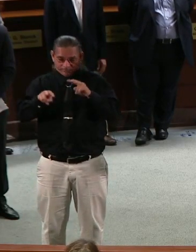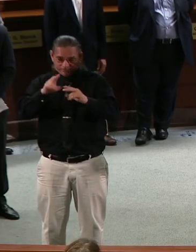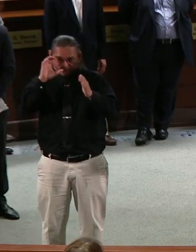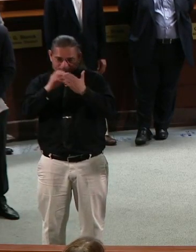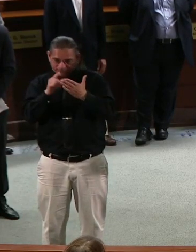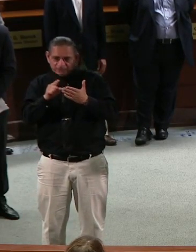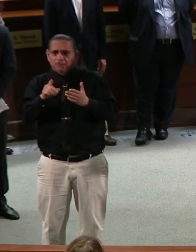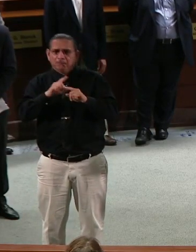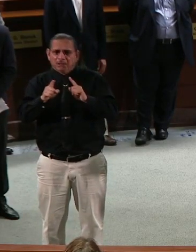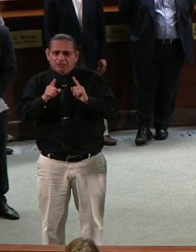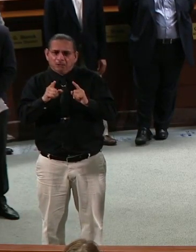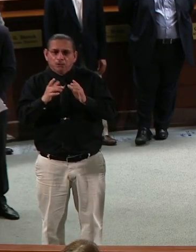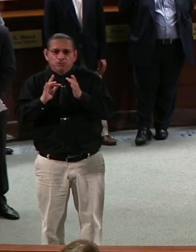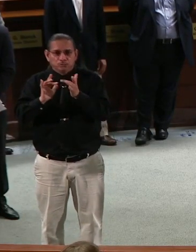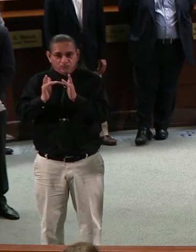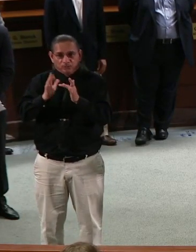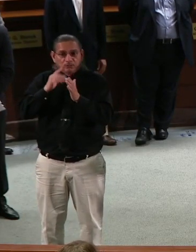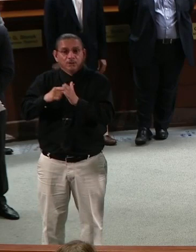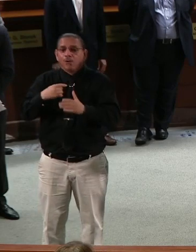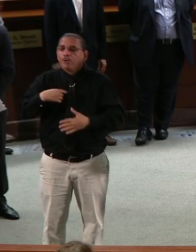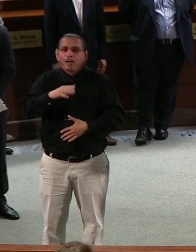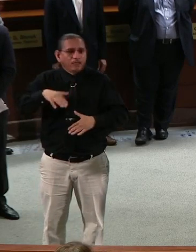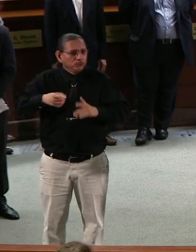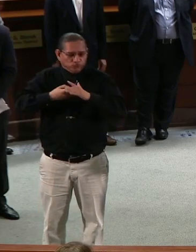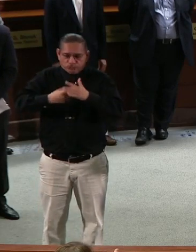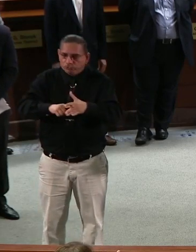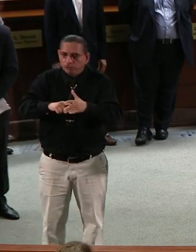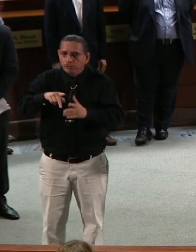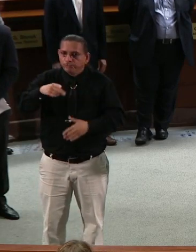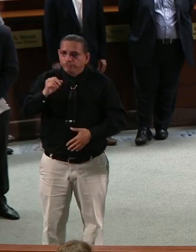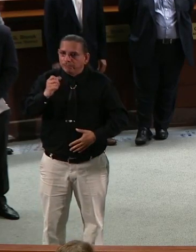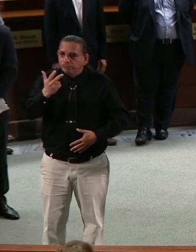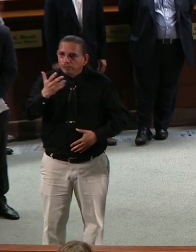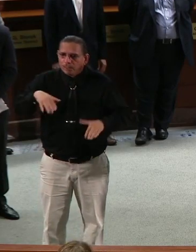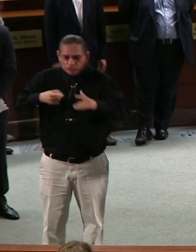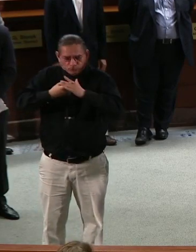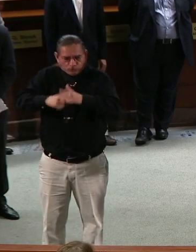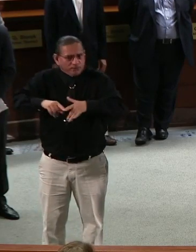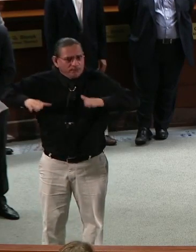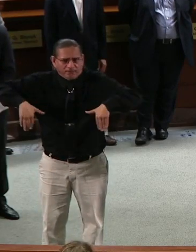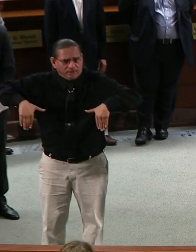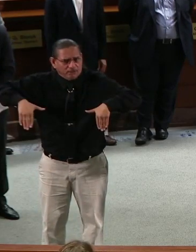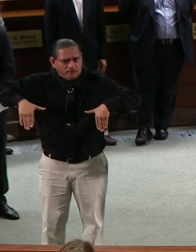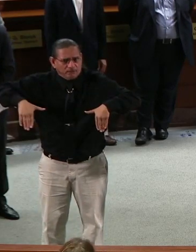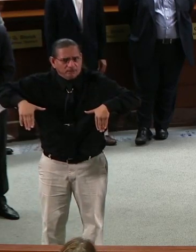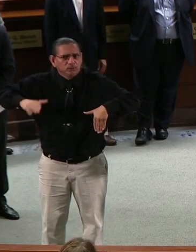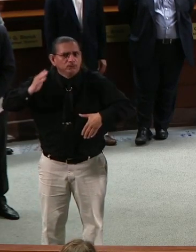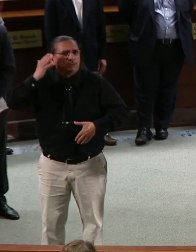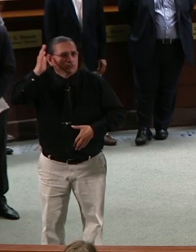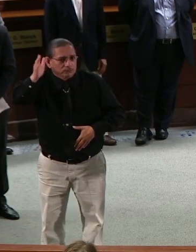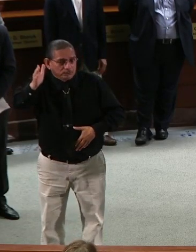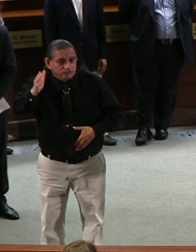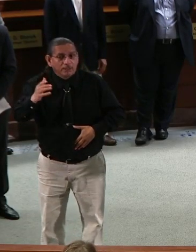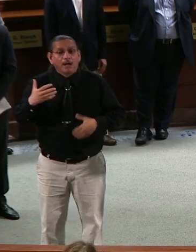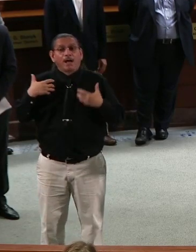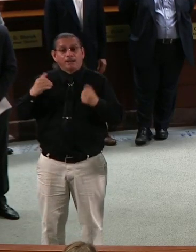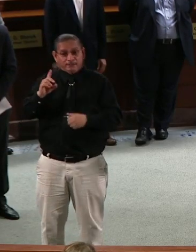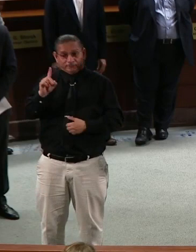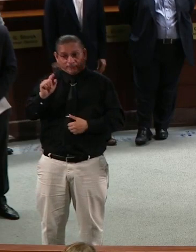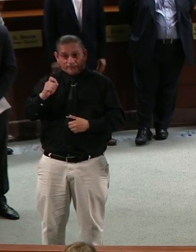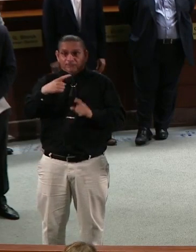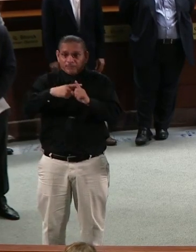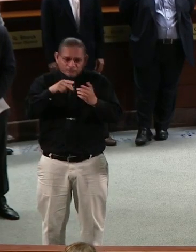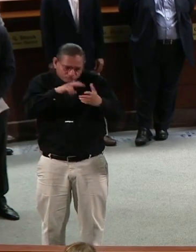not moving to Phase 3 yet. Our health data is positive. We are also monitoring